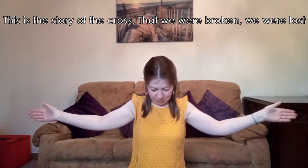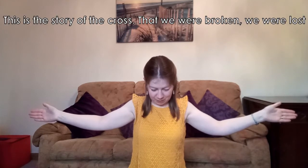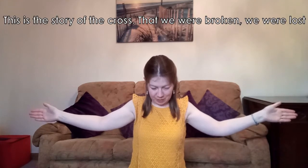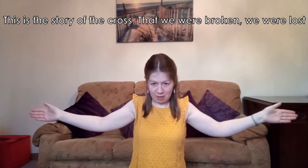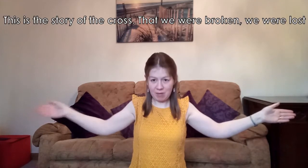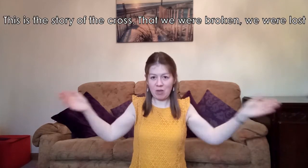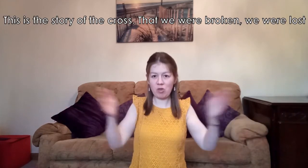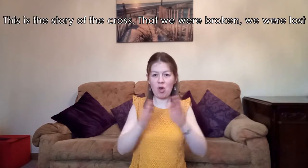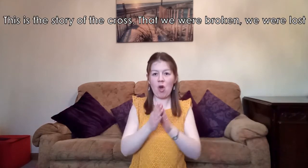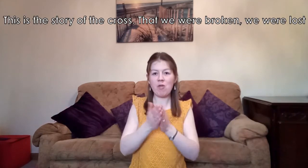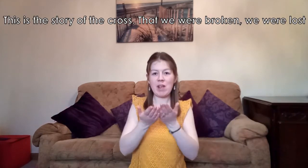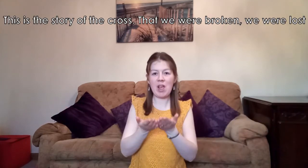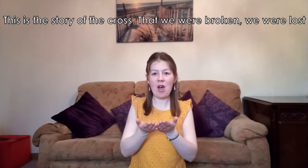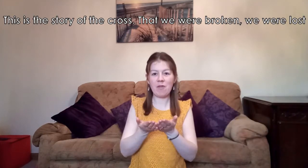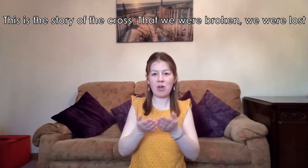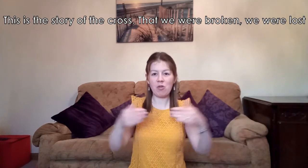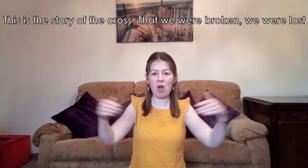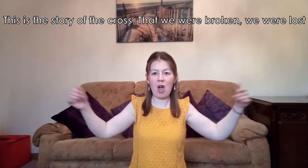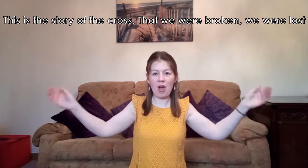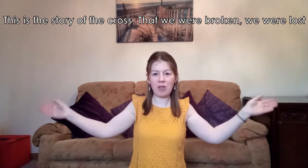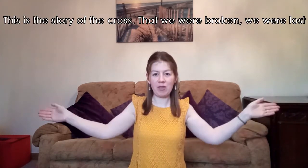This is the story of the cross.